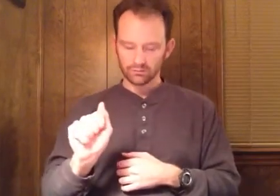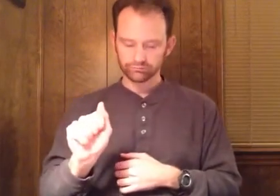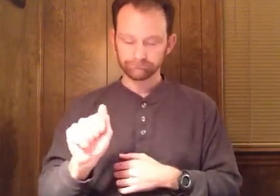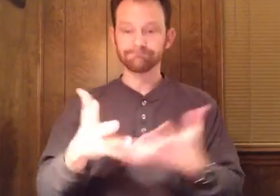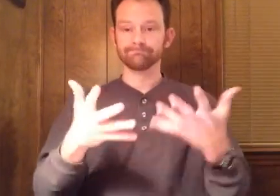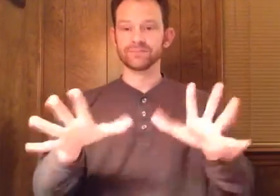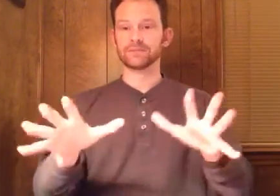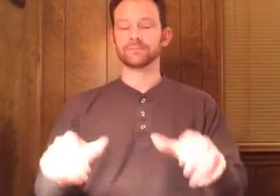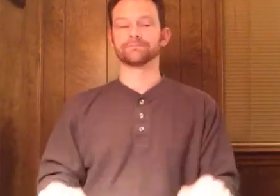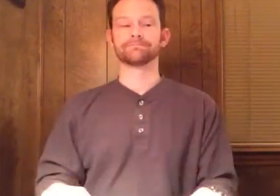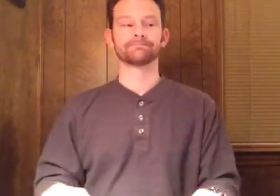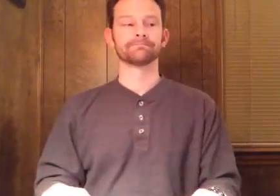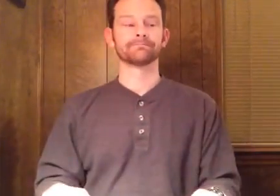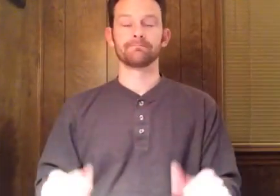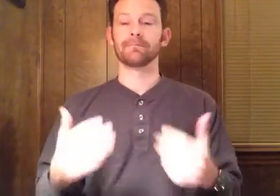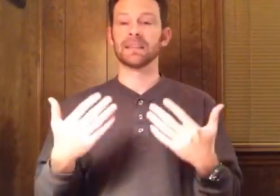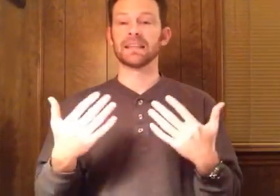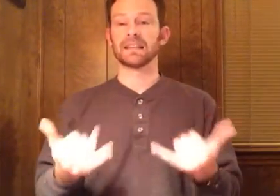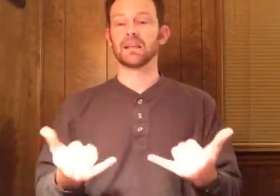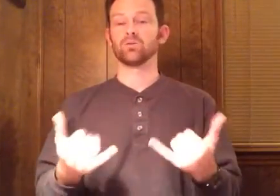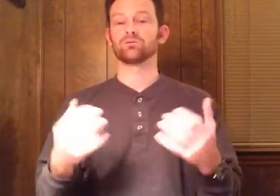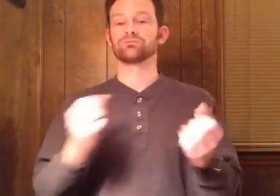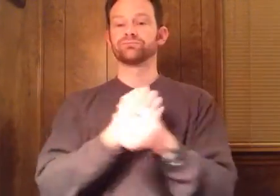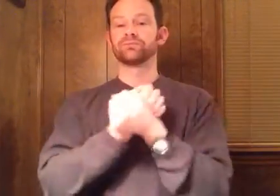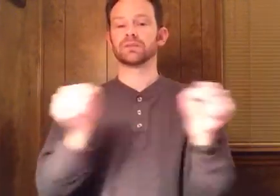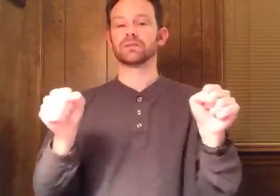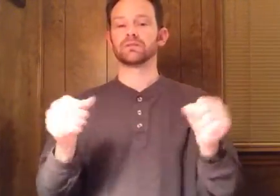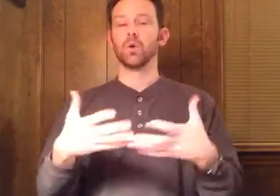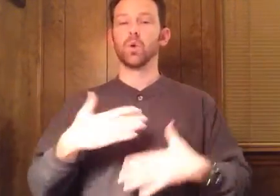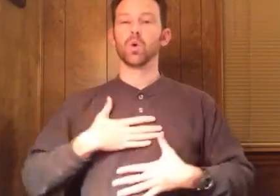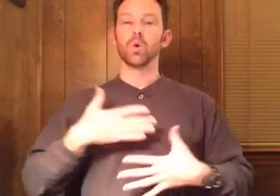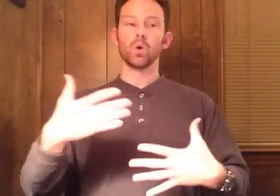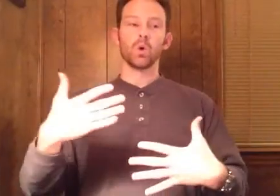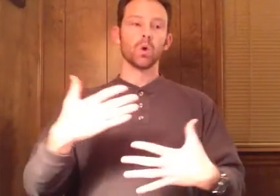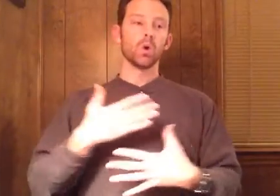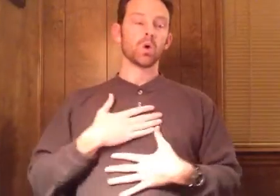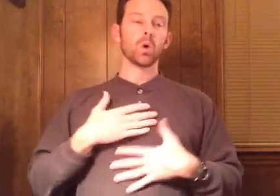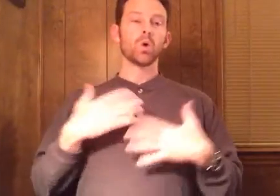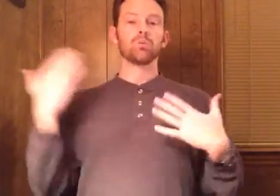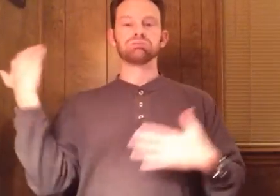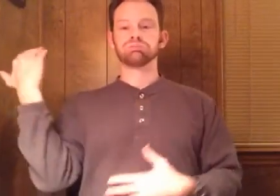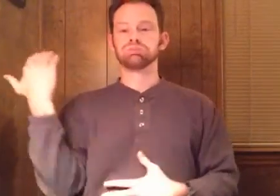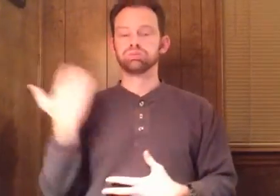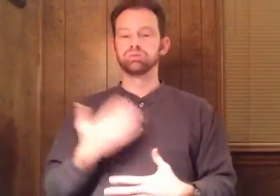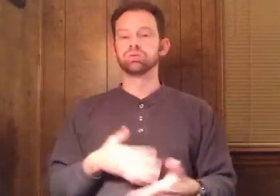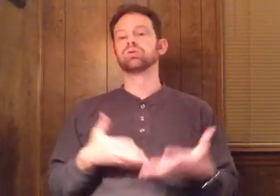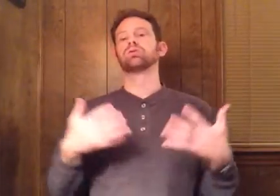Okay, it's safe. You can all take a breather. It's over. No, really, it's over. Go away already.